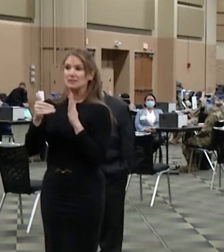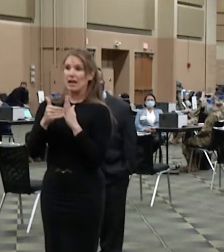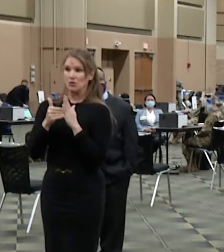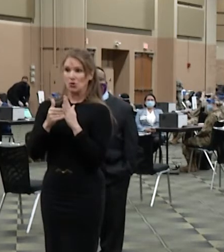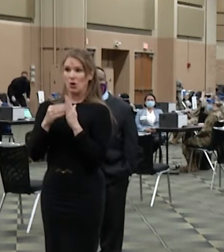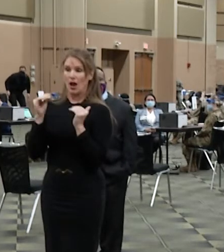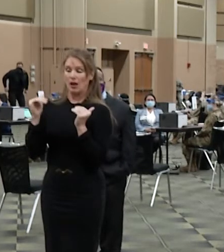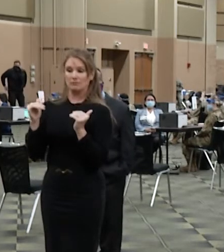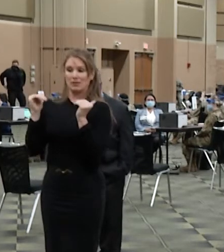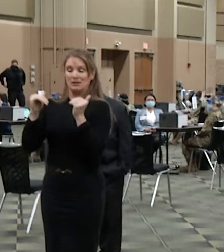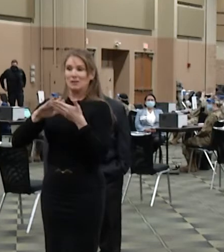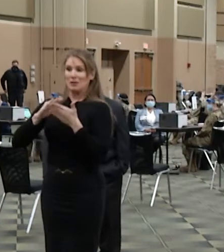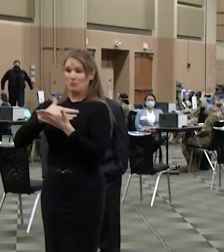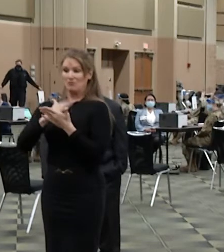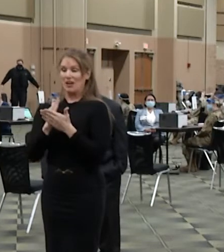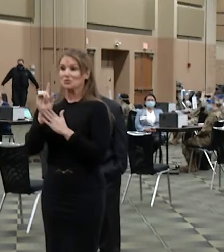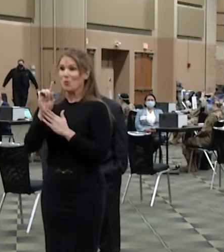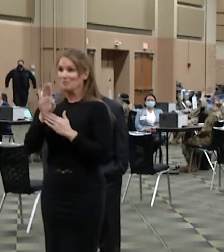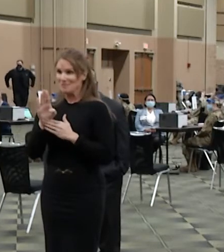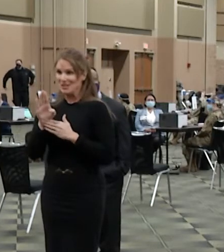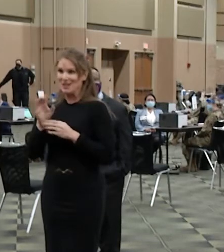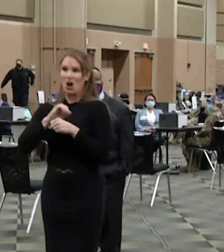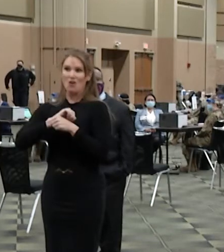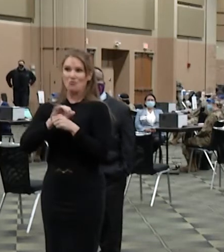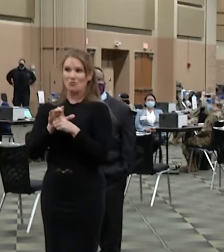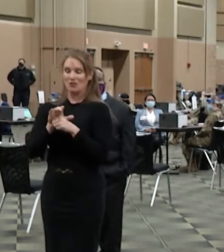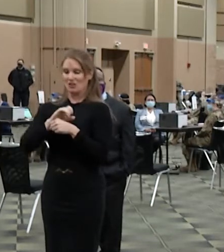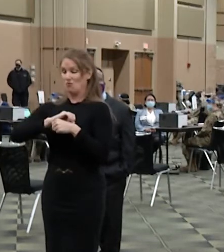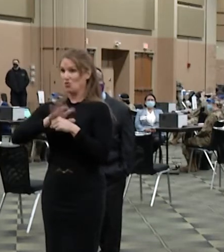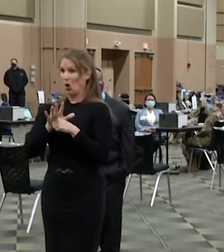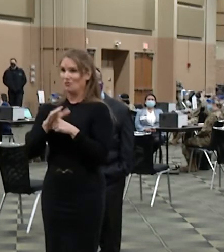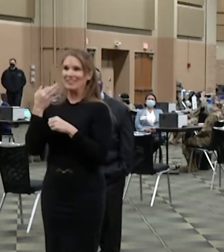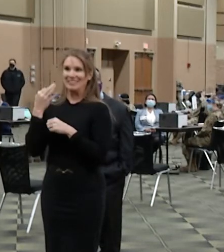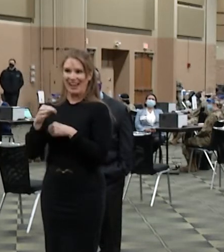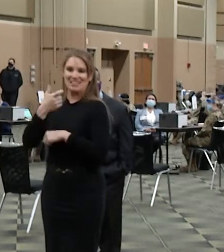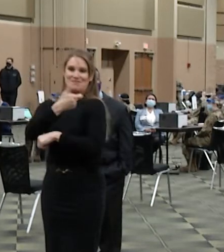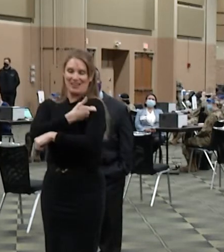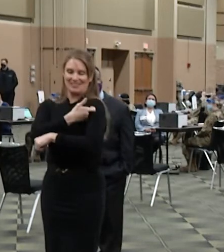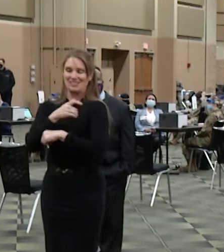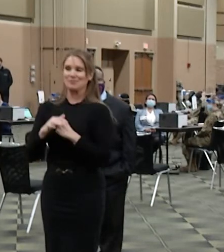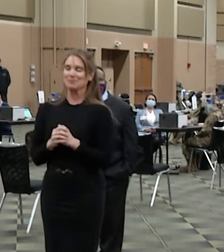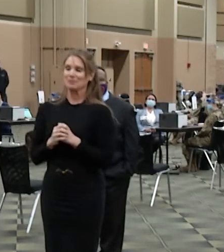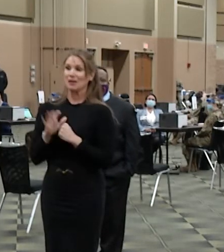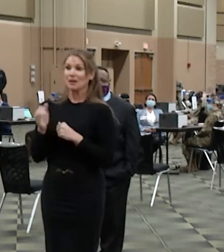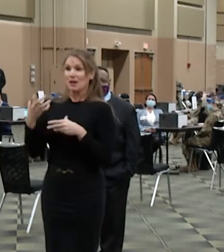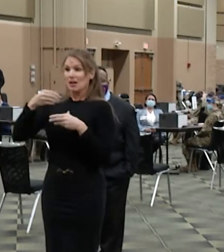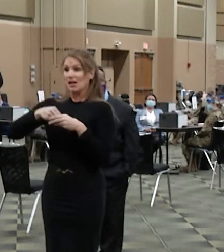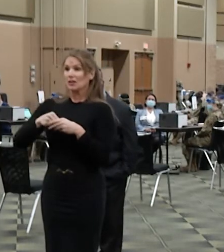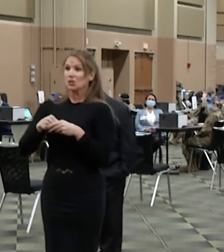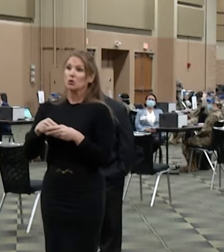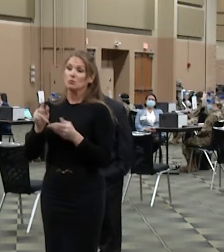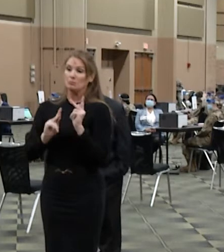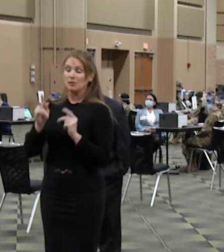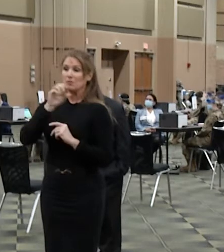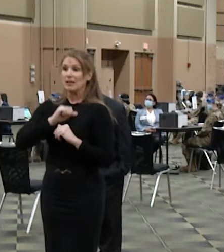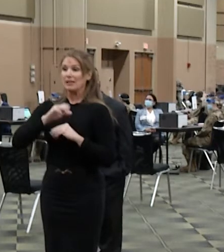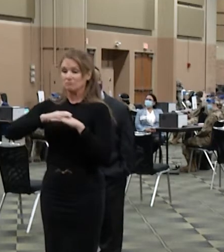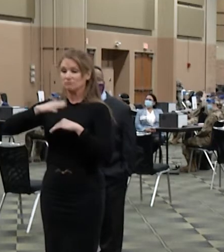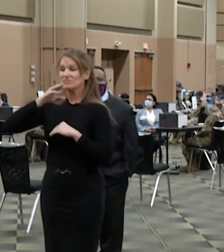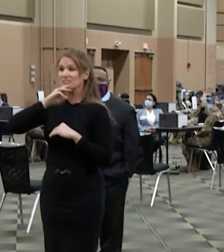into phase 1B of COVID-19 vaccinations. which will include residents over